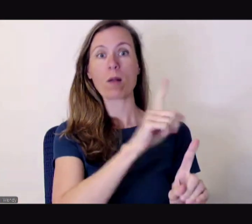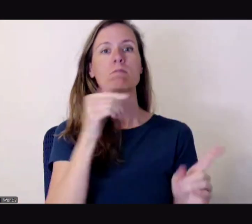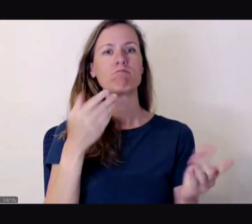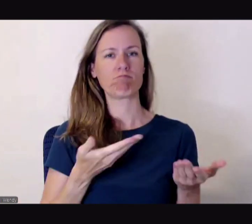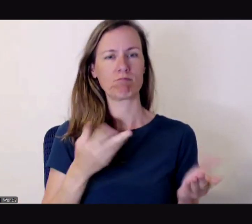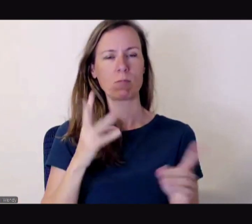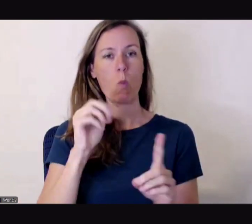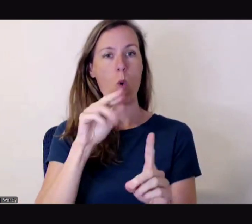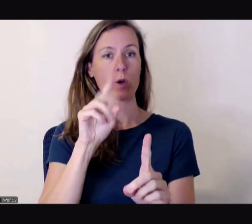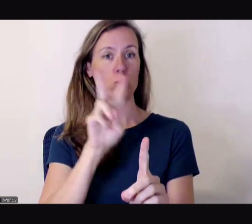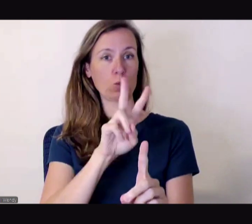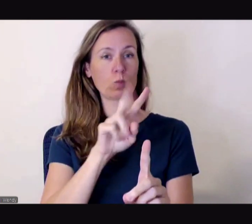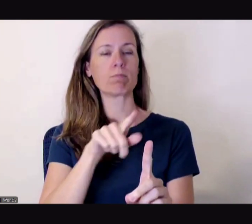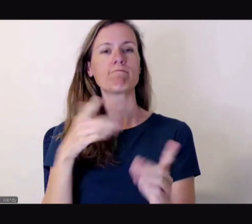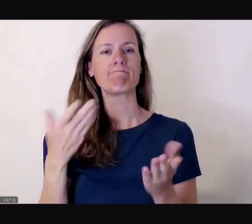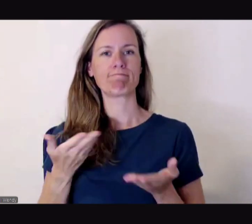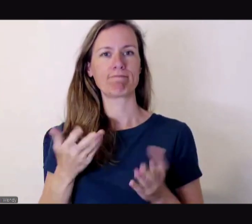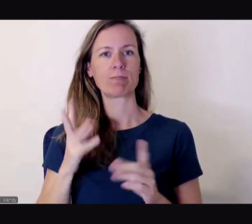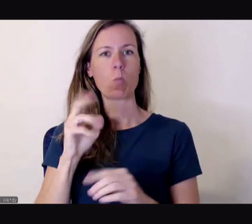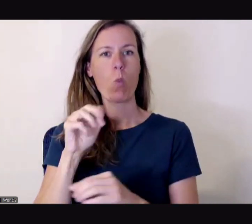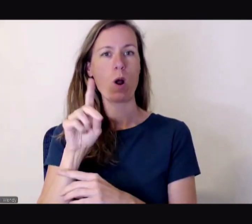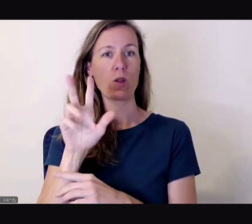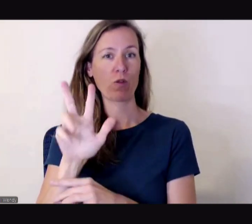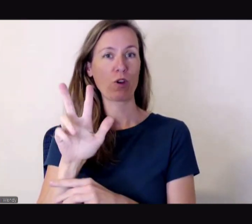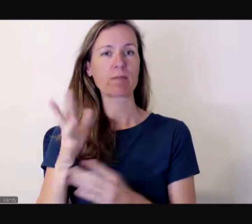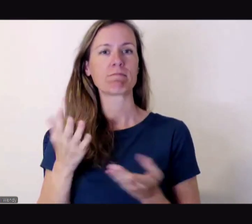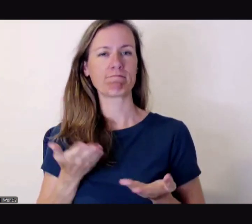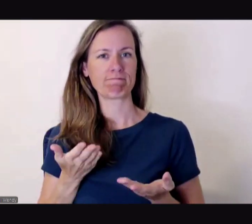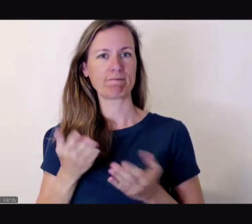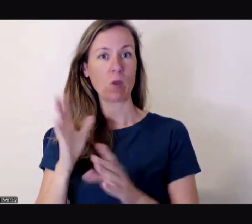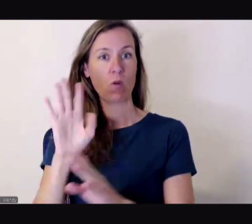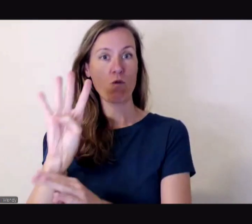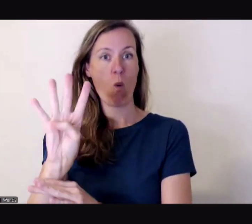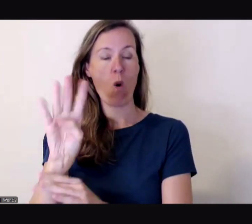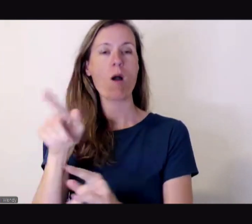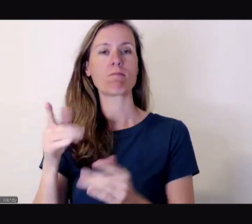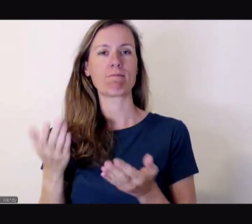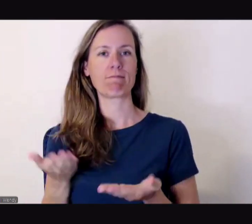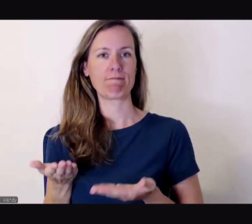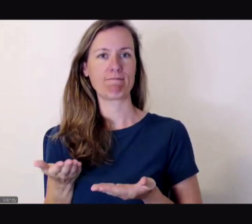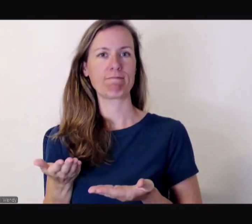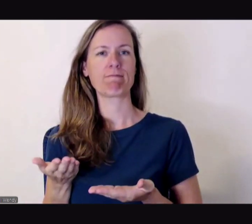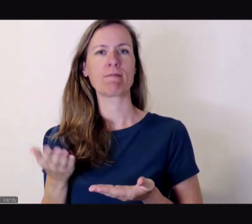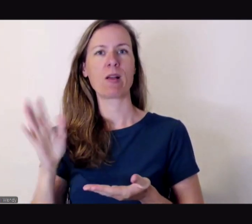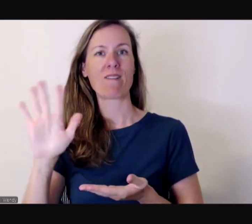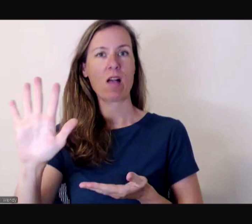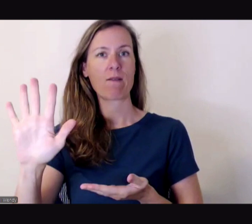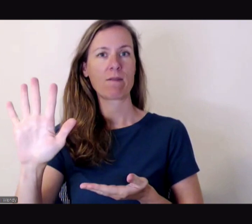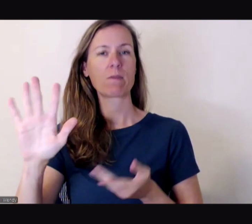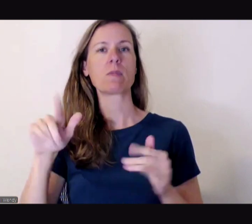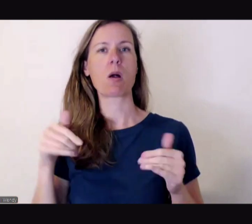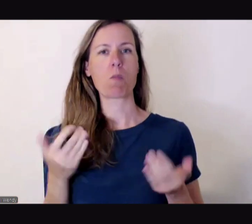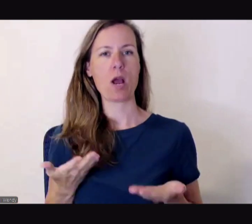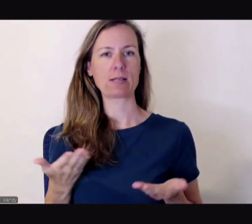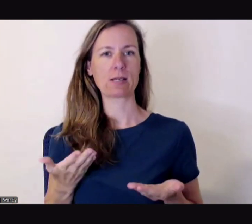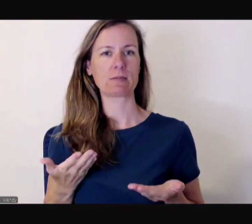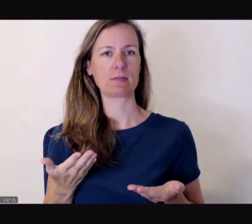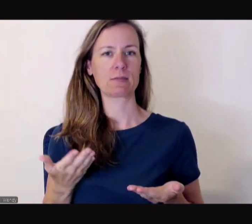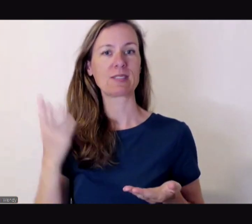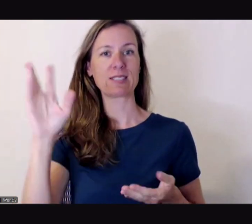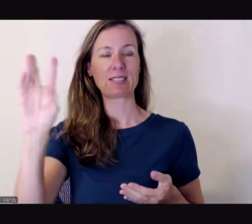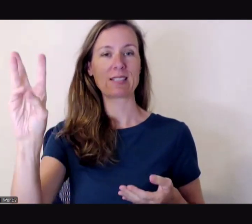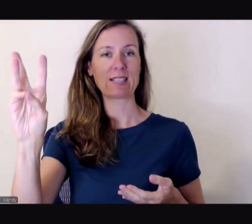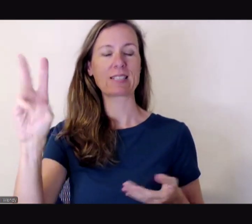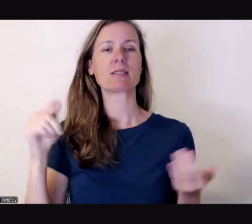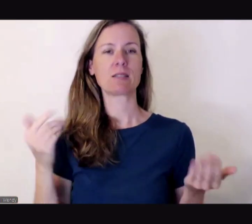Ward 3. Present. Ward 4. Present. Ward 5. Present. Ward 6.